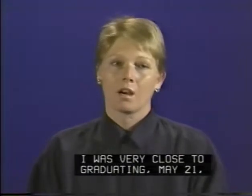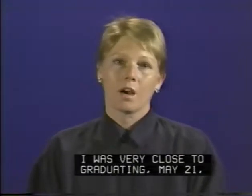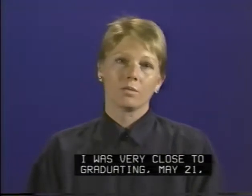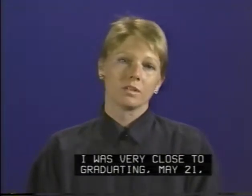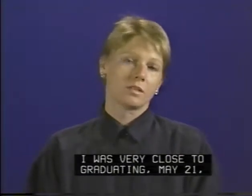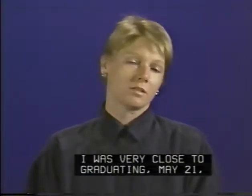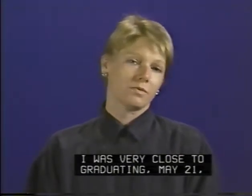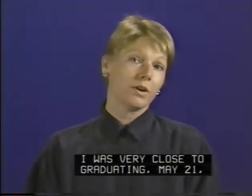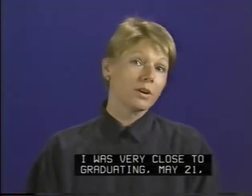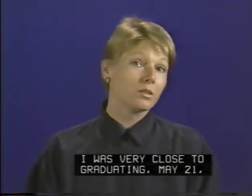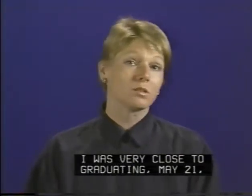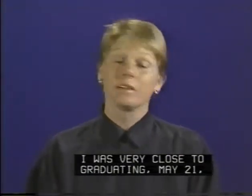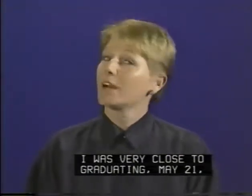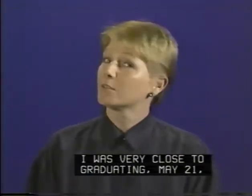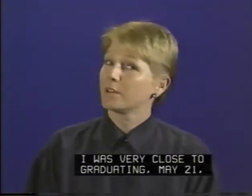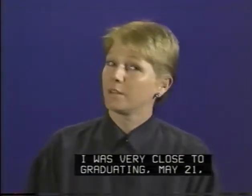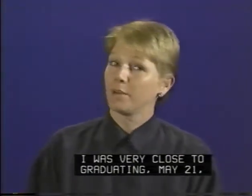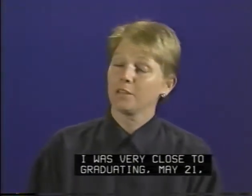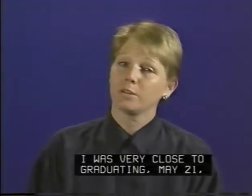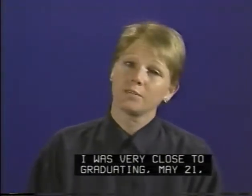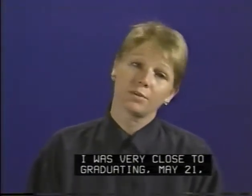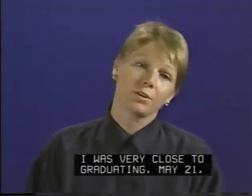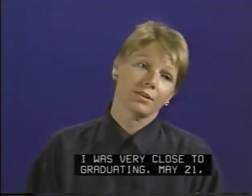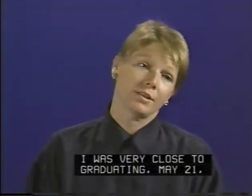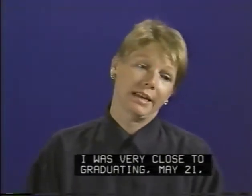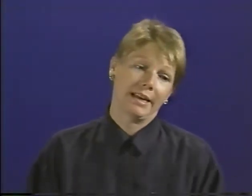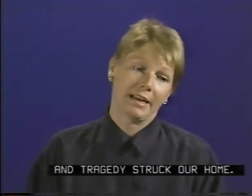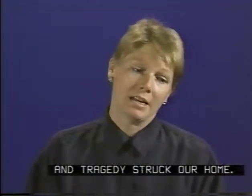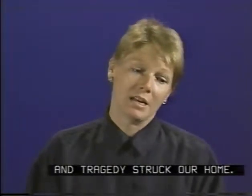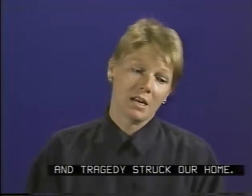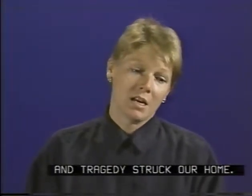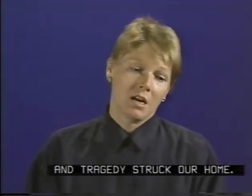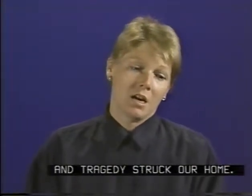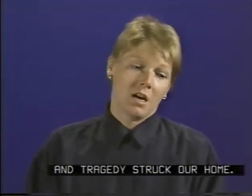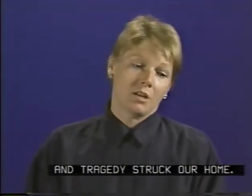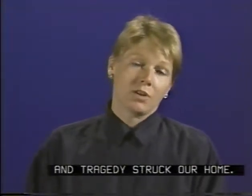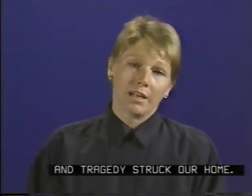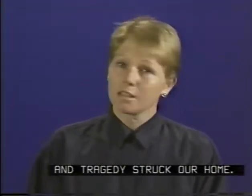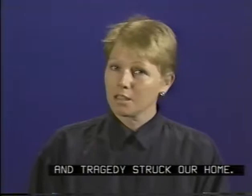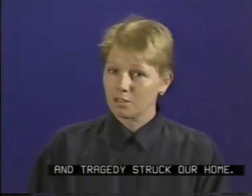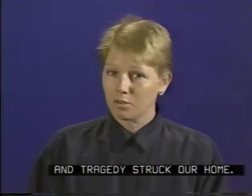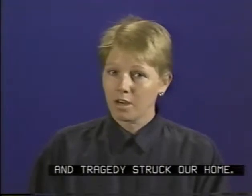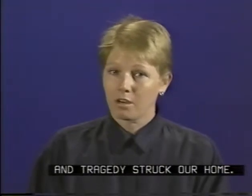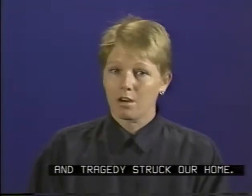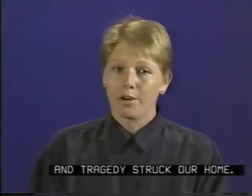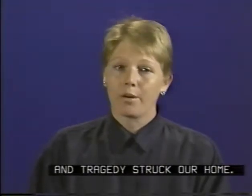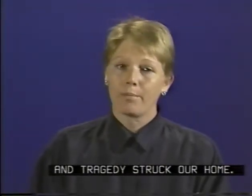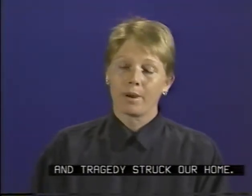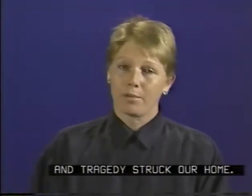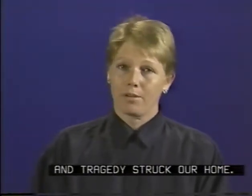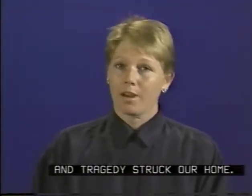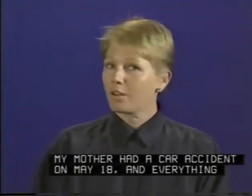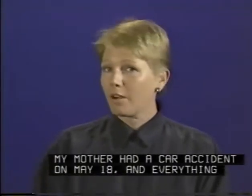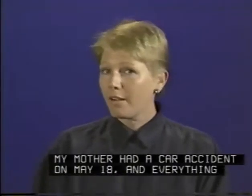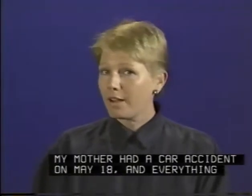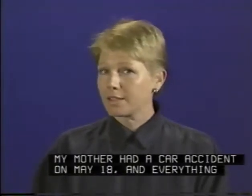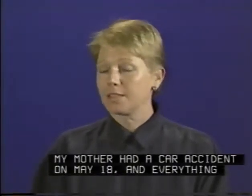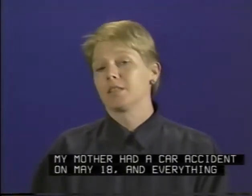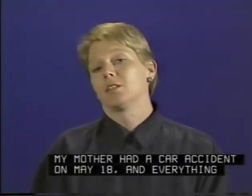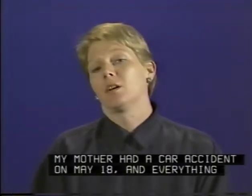I was very close to graduating, May 21st, and tragedy struck our home. My mother had a car accident on